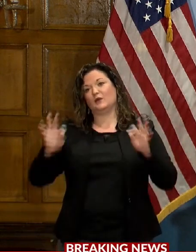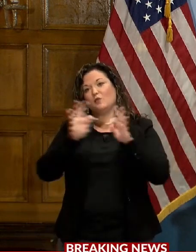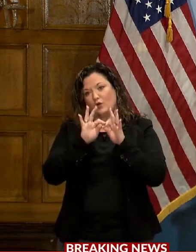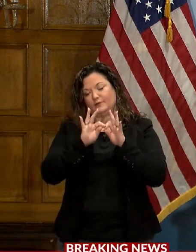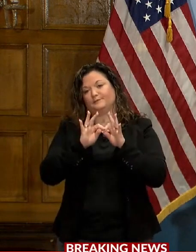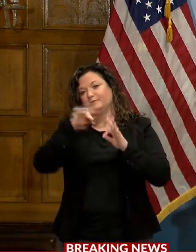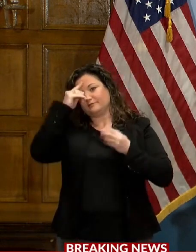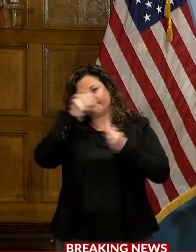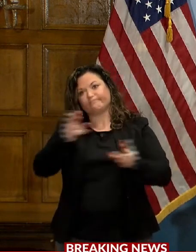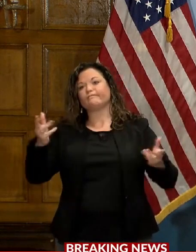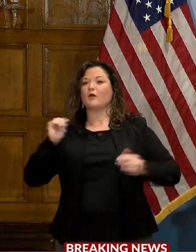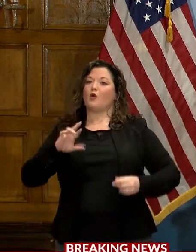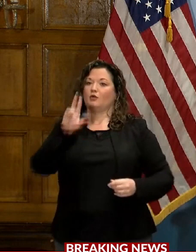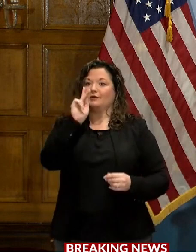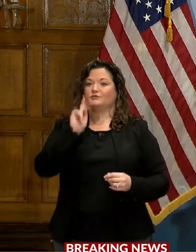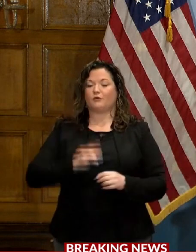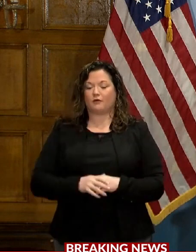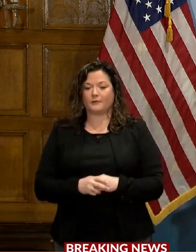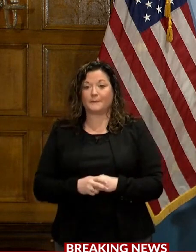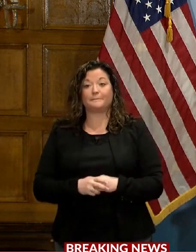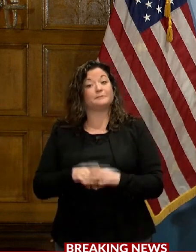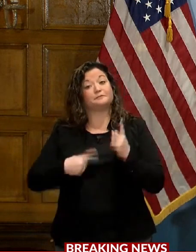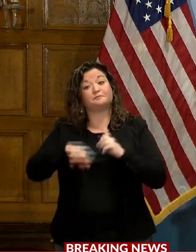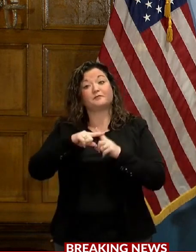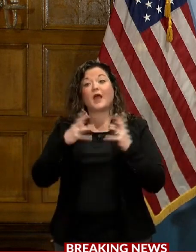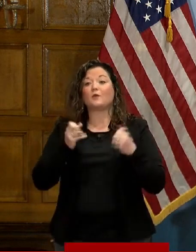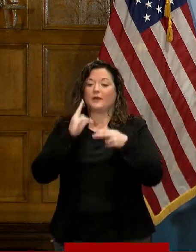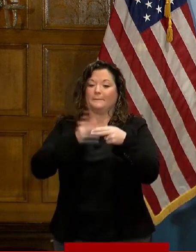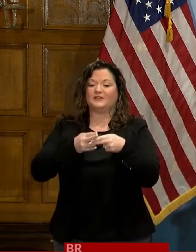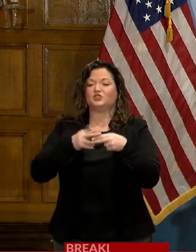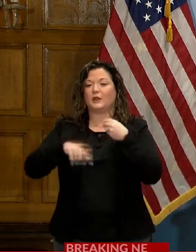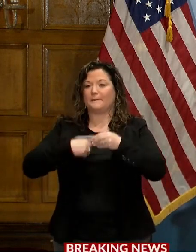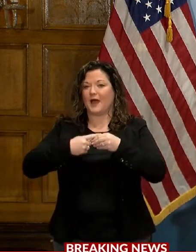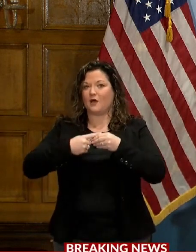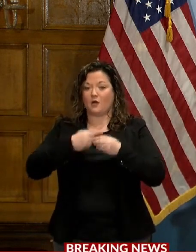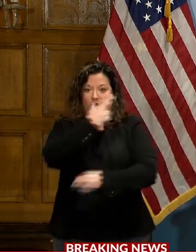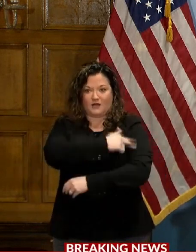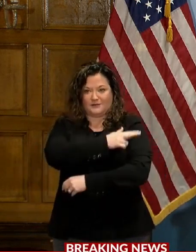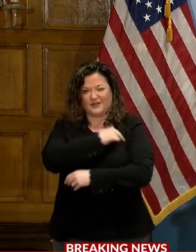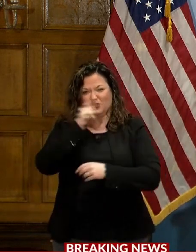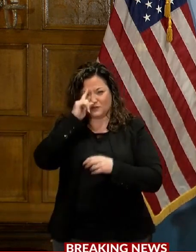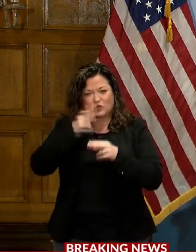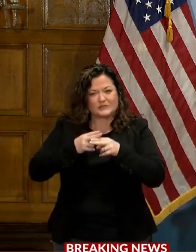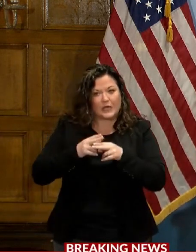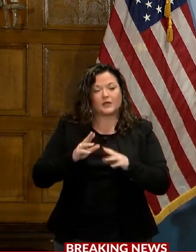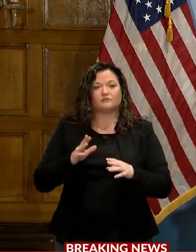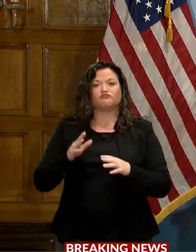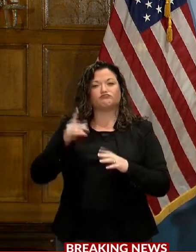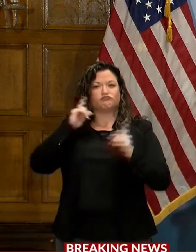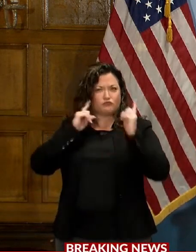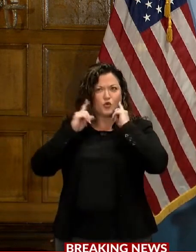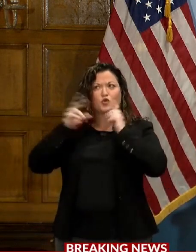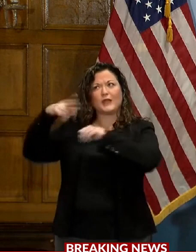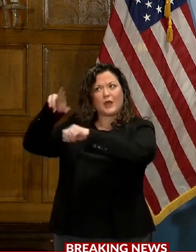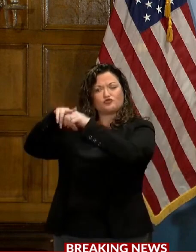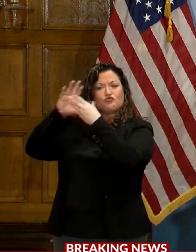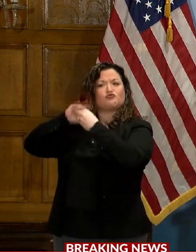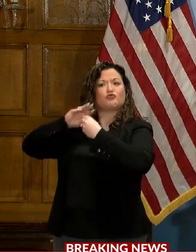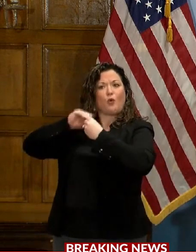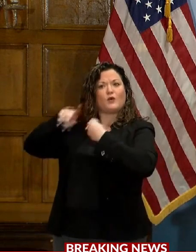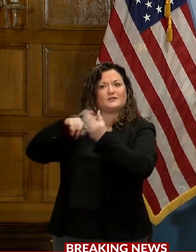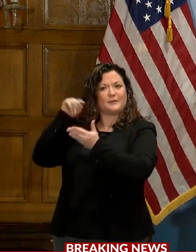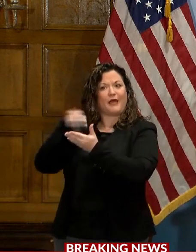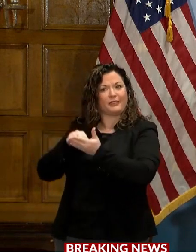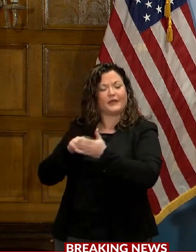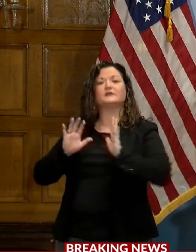for Arkansas. And then I wanted to mention the hospitalizations for a second. There's been some national stories on this, and I